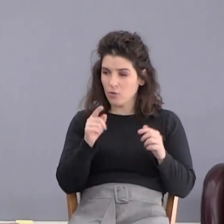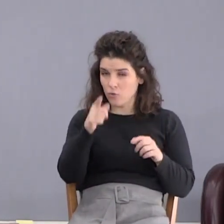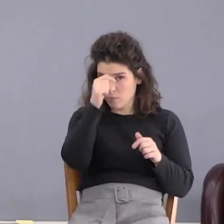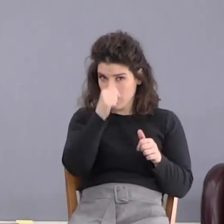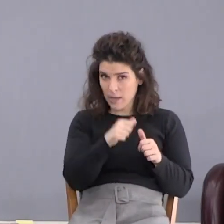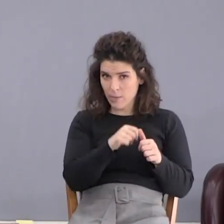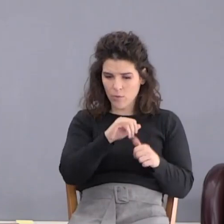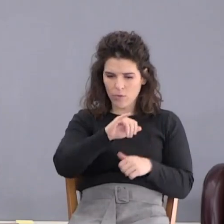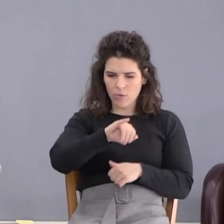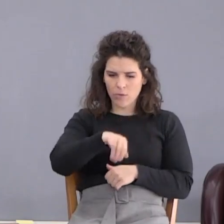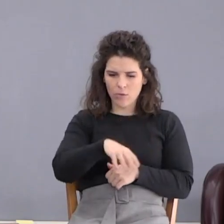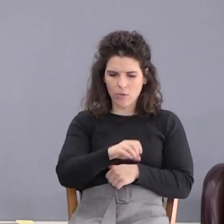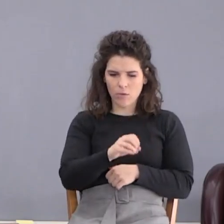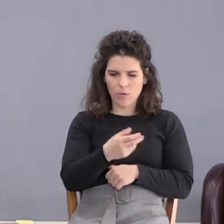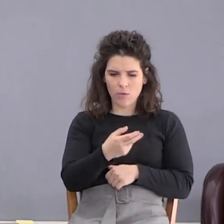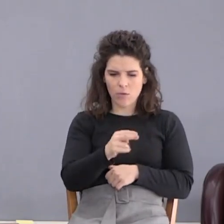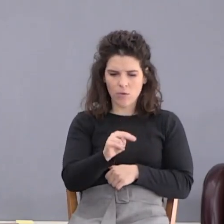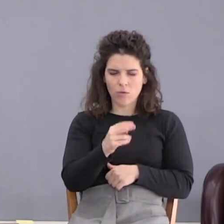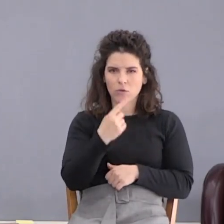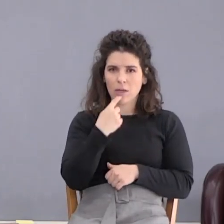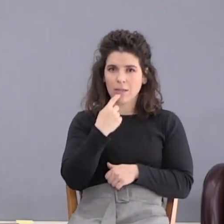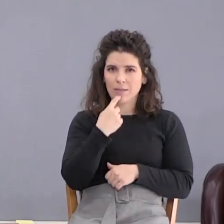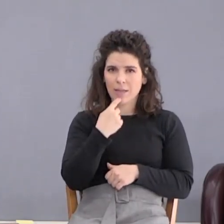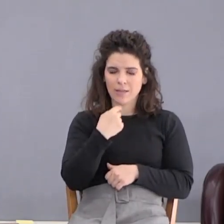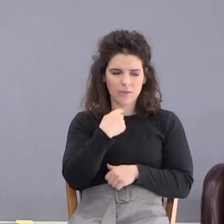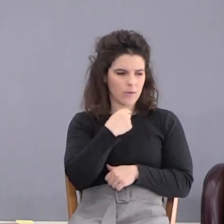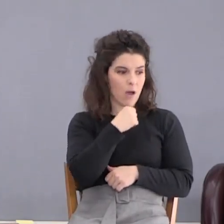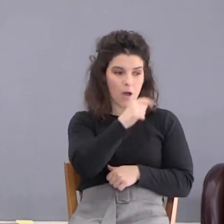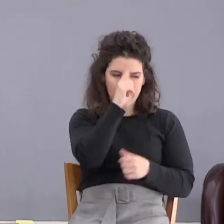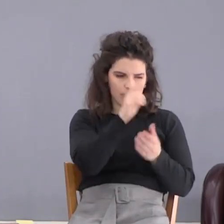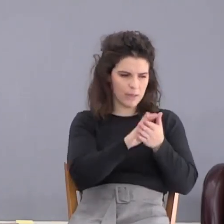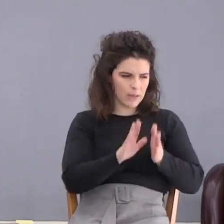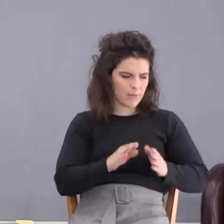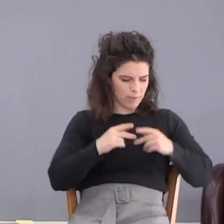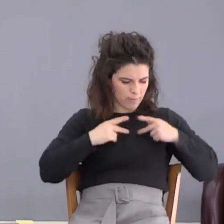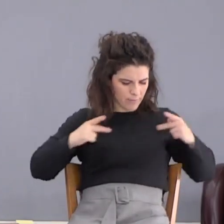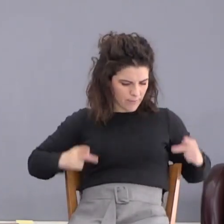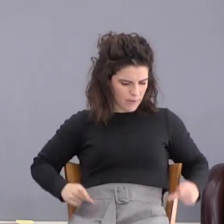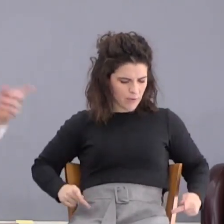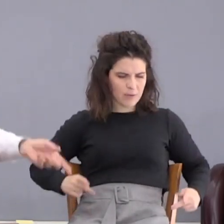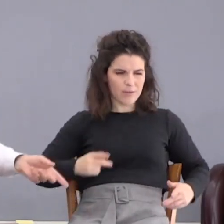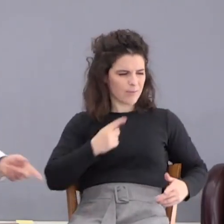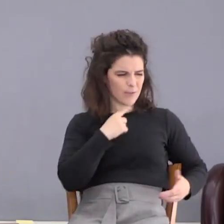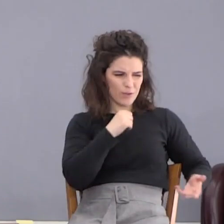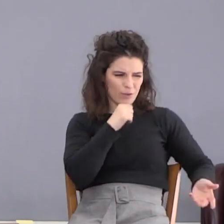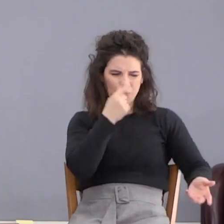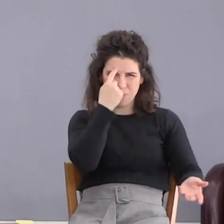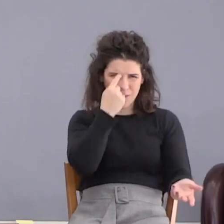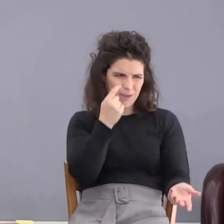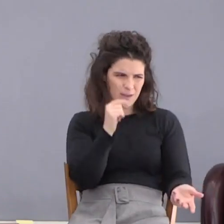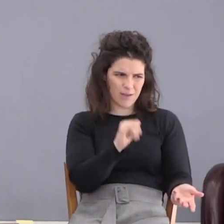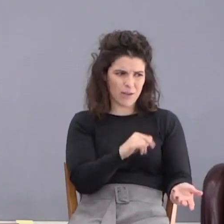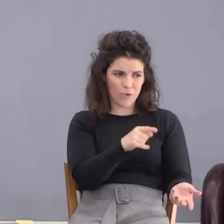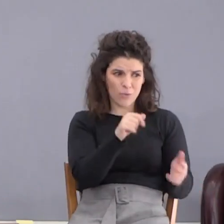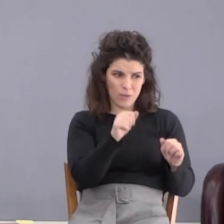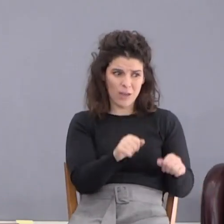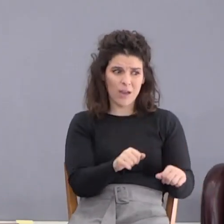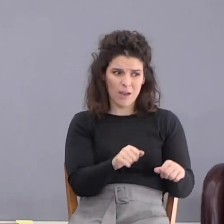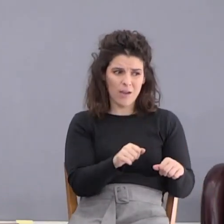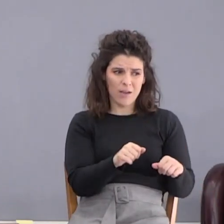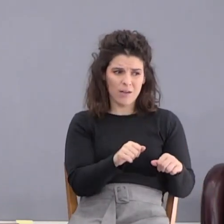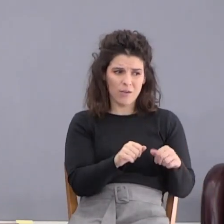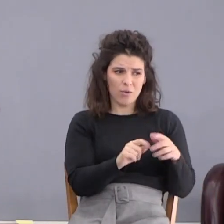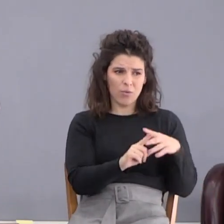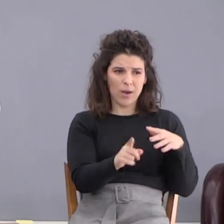what John said to those unbelieving Pharisees. He says, listen, and don't think that you can get away